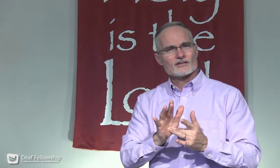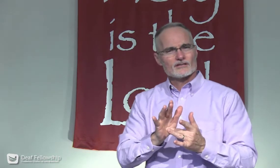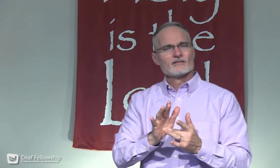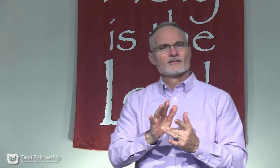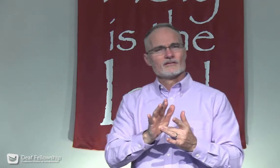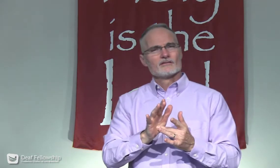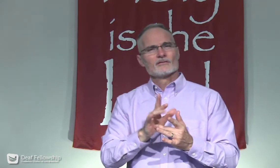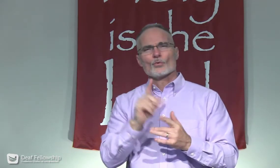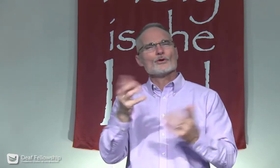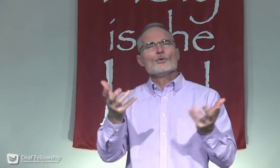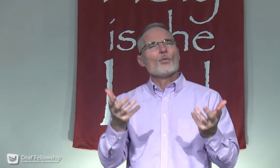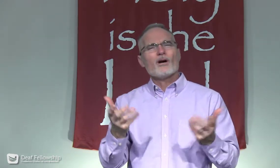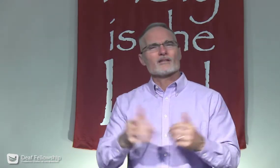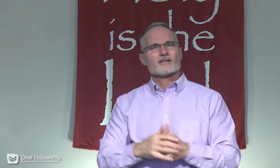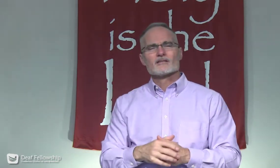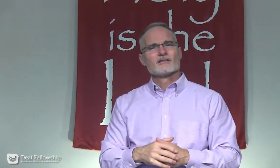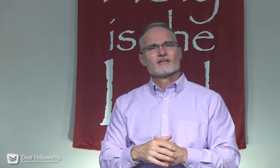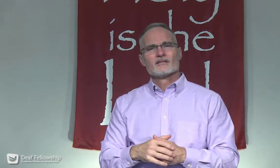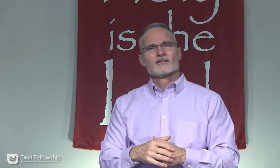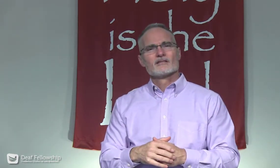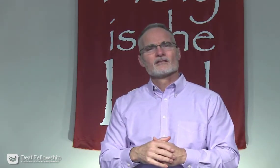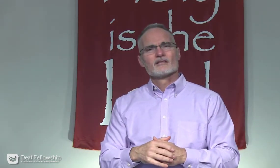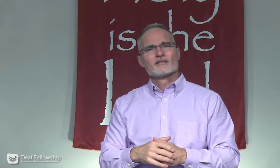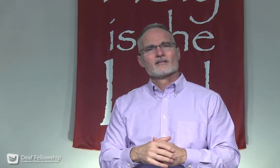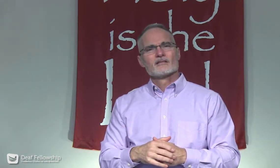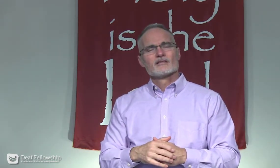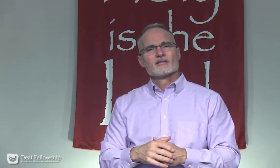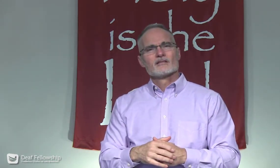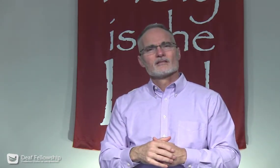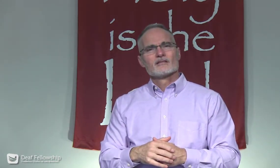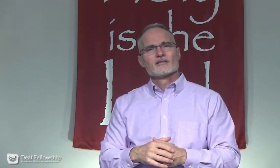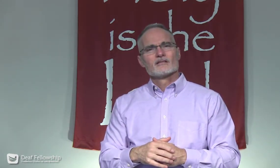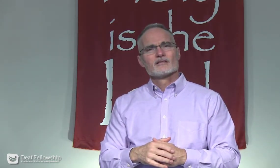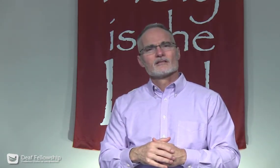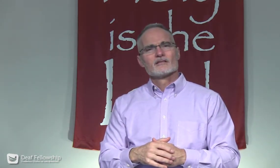So, your relationship with Jesus, what is it that you want?